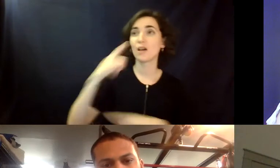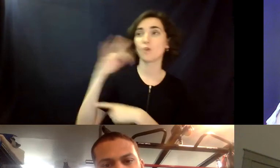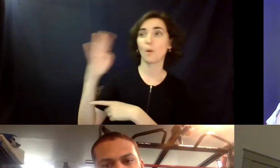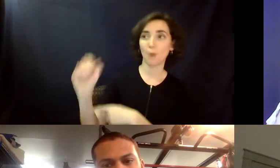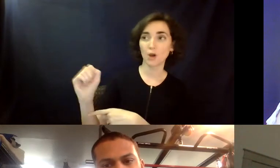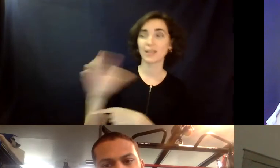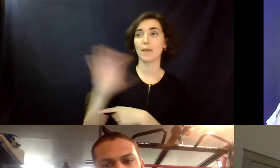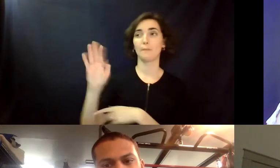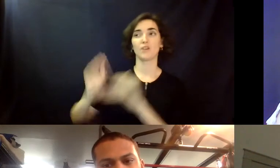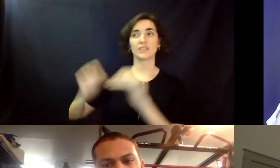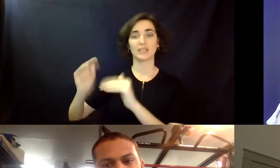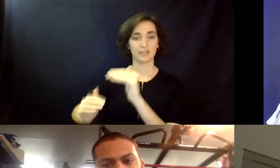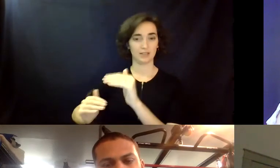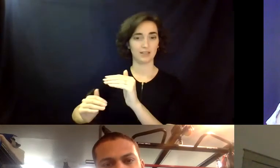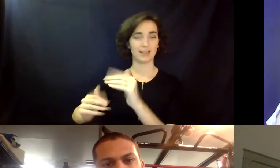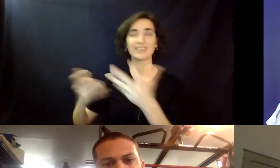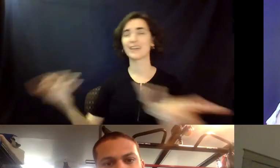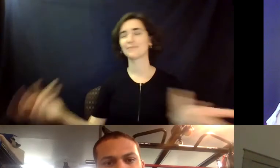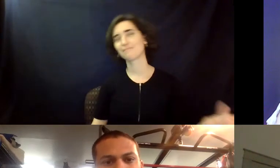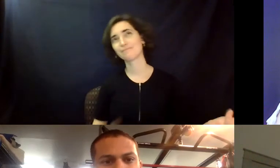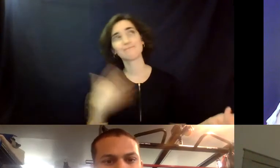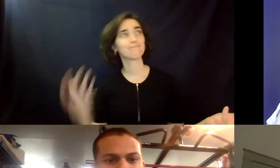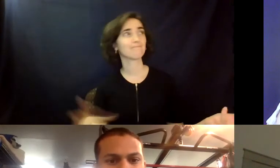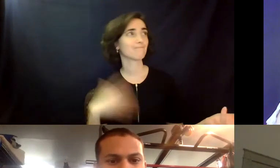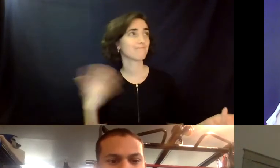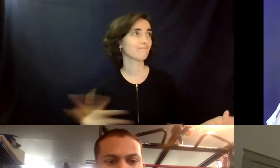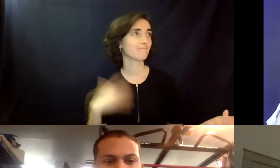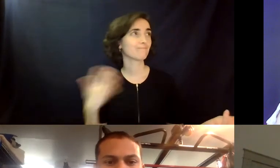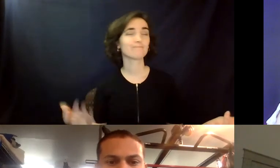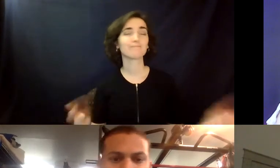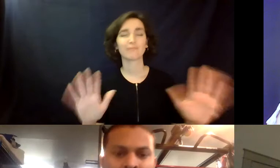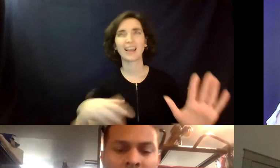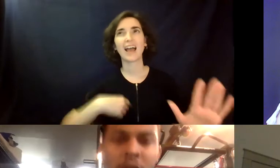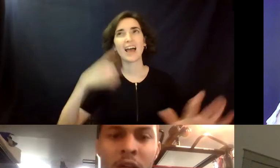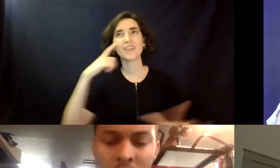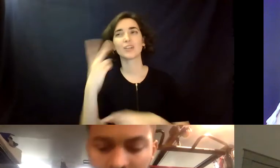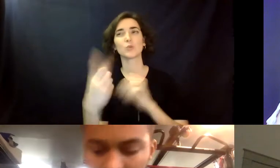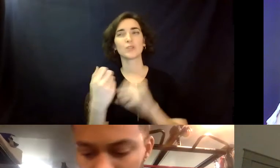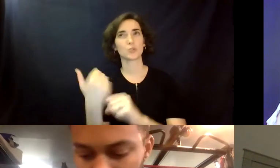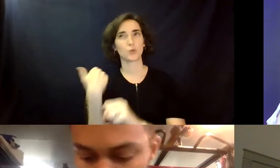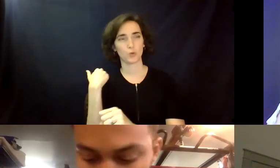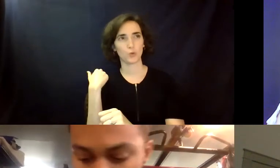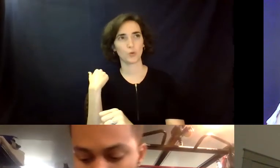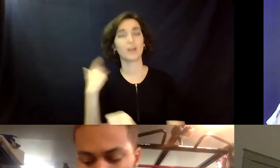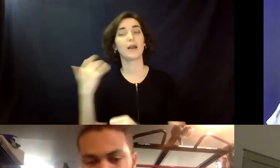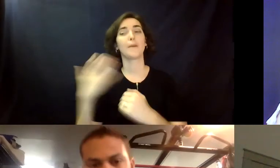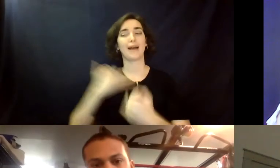much, I think, 2 years ago, the last time I did the project like that.